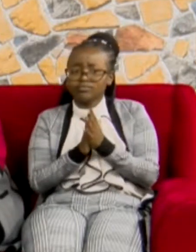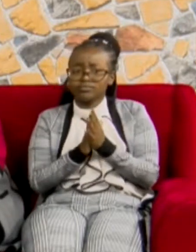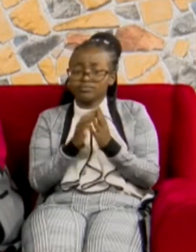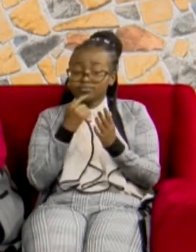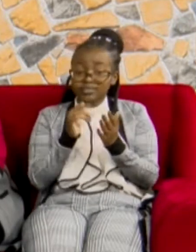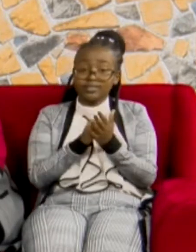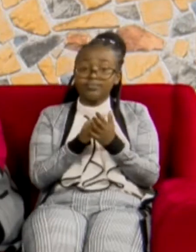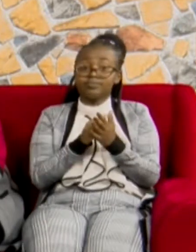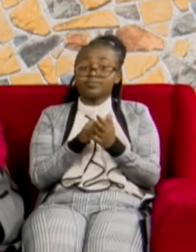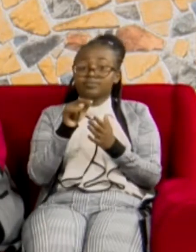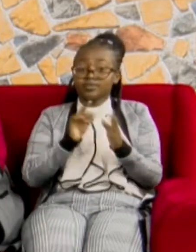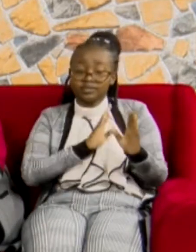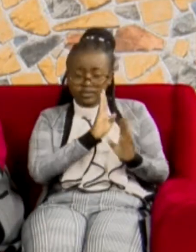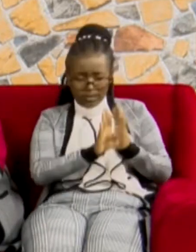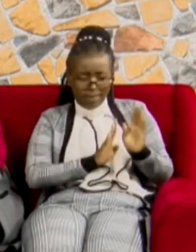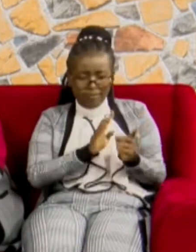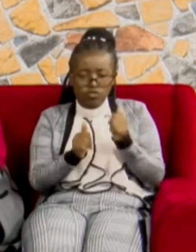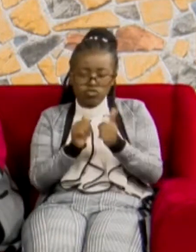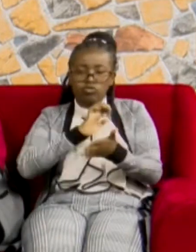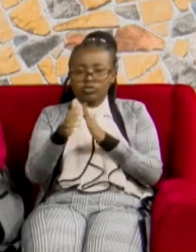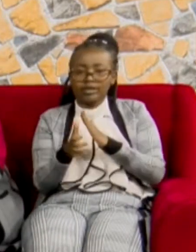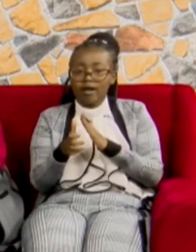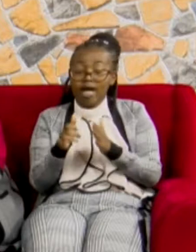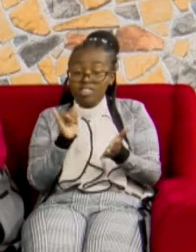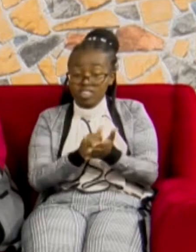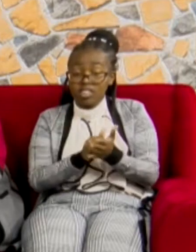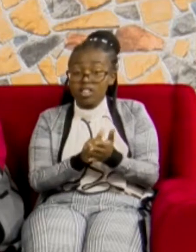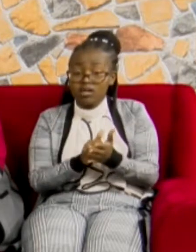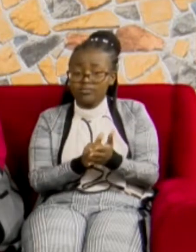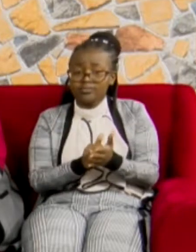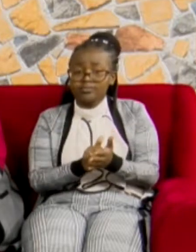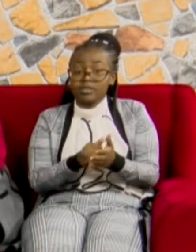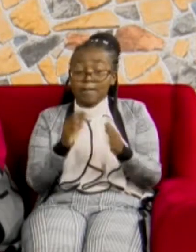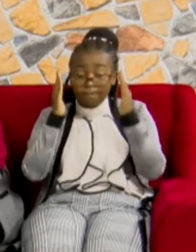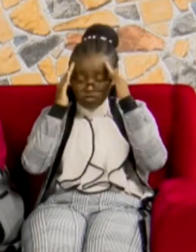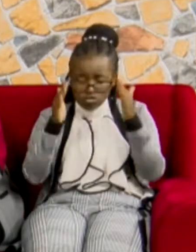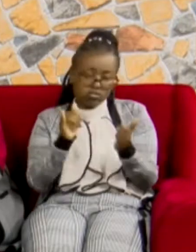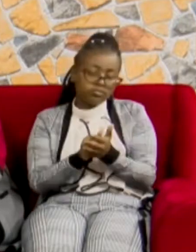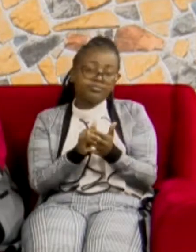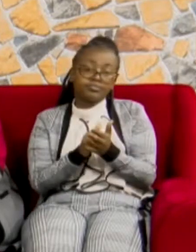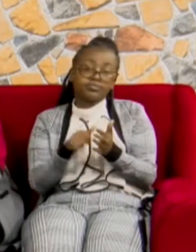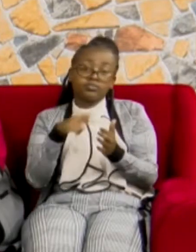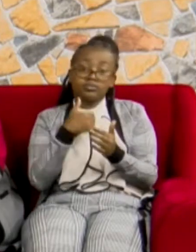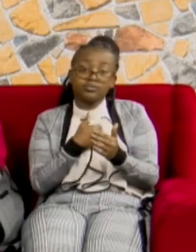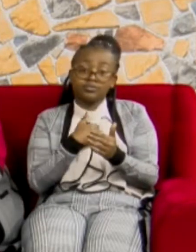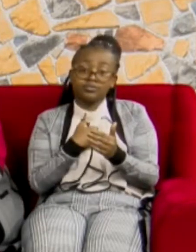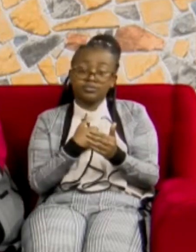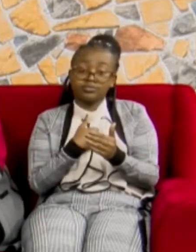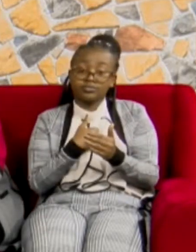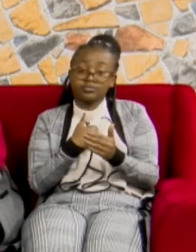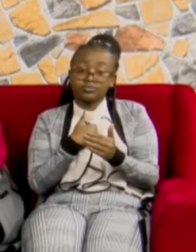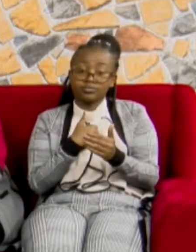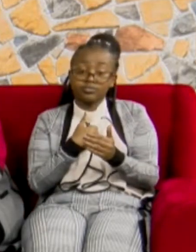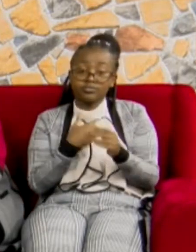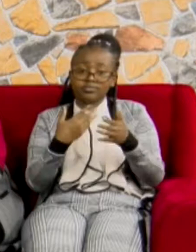prescribed like, oh, it's a habit, it's going to end. So you see, that's an assumption, because they would have paid attention to that, because you were having like high reflux, these